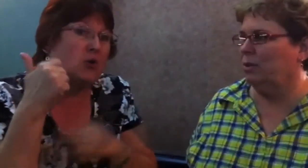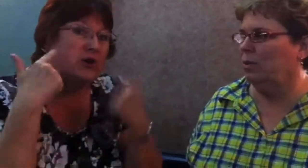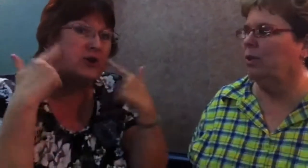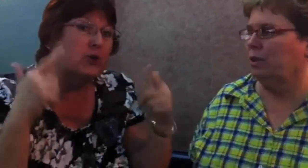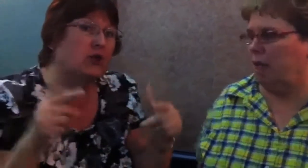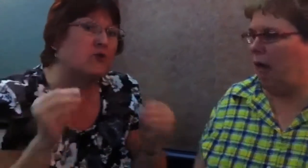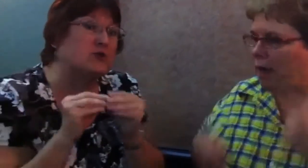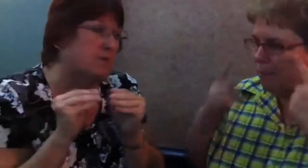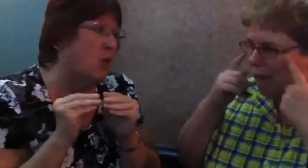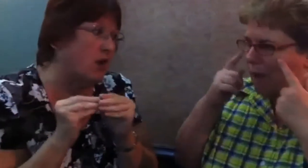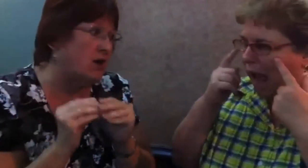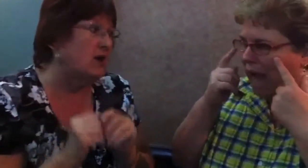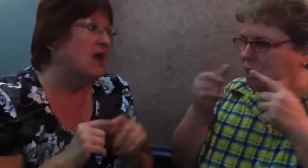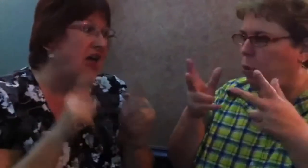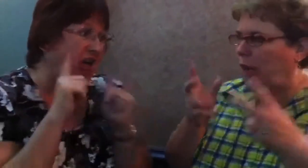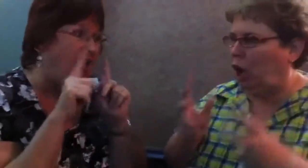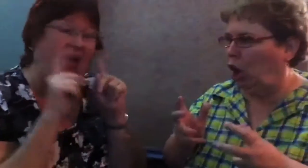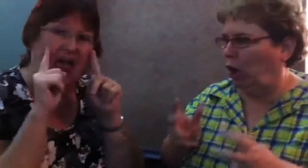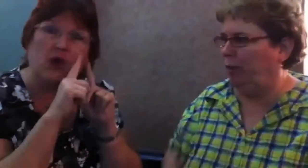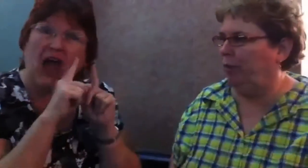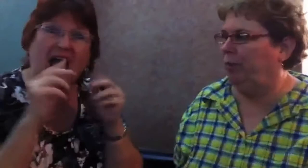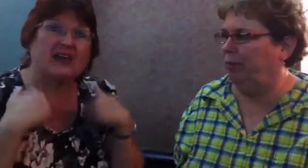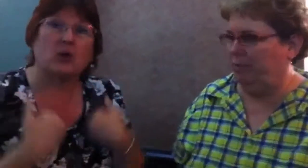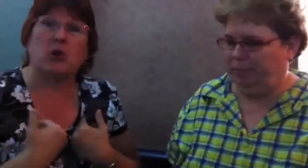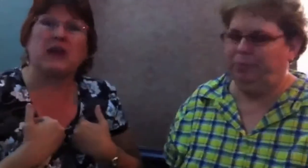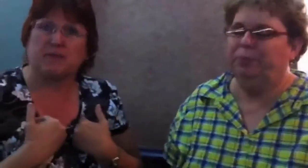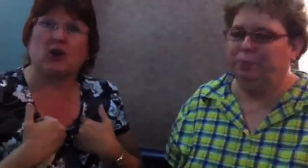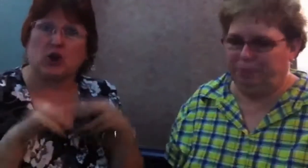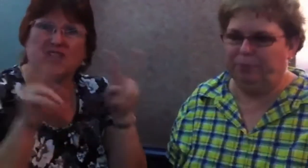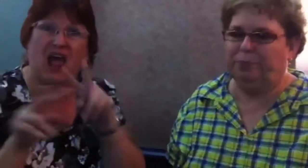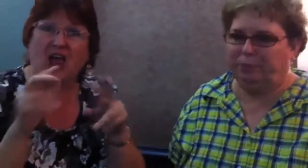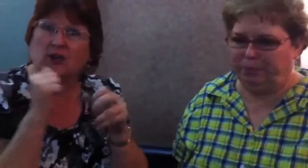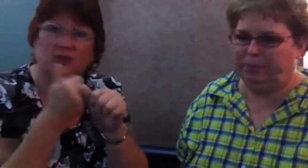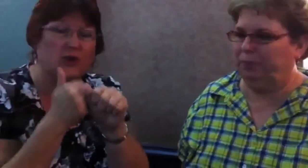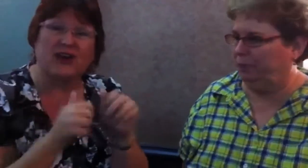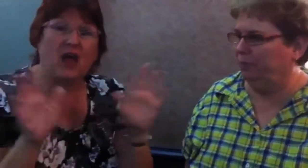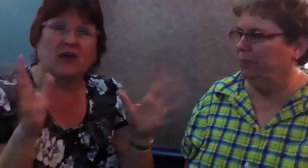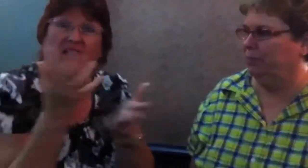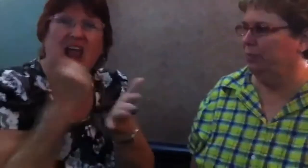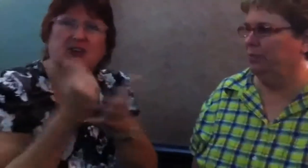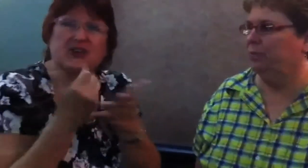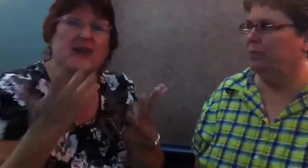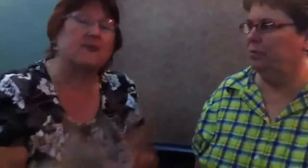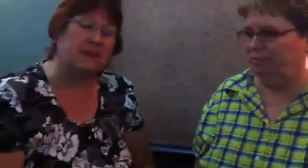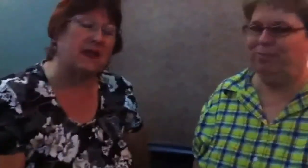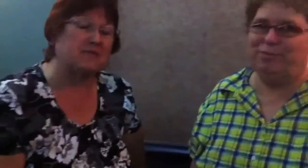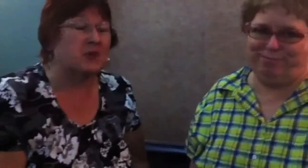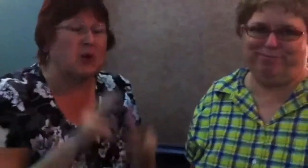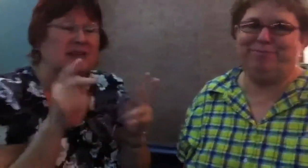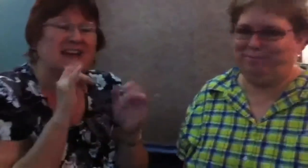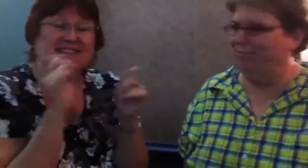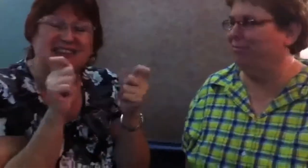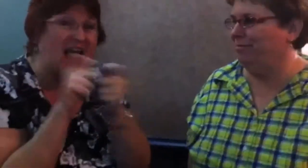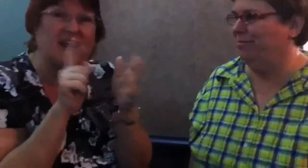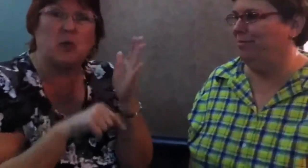older, you lose more. And your eyes are weak because you're tired, so you're not catching everything. So it's exactly what